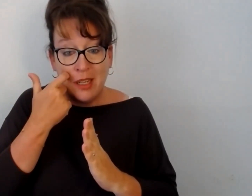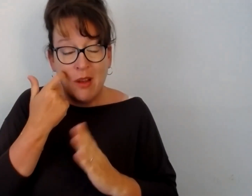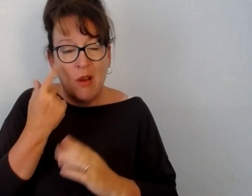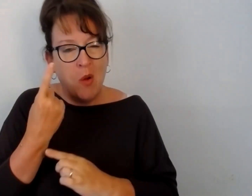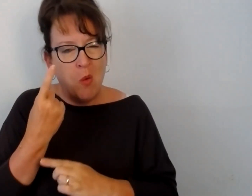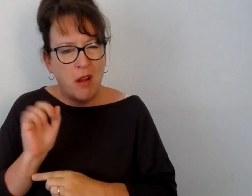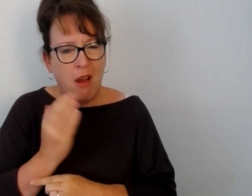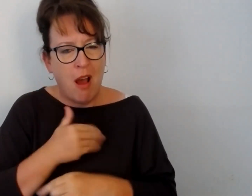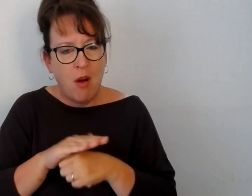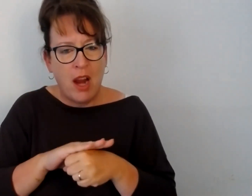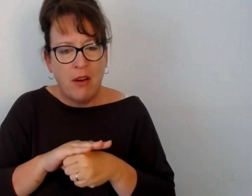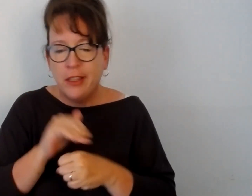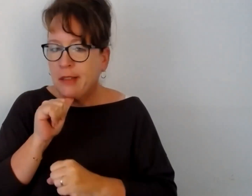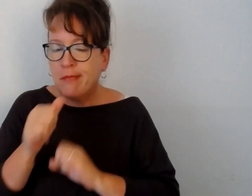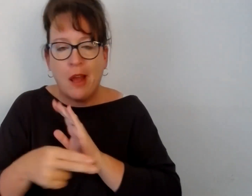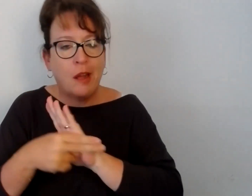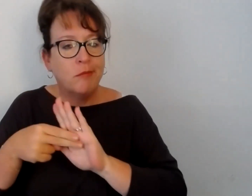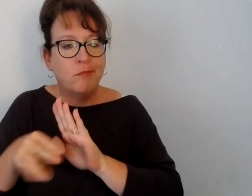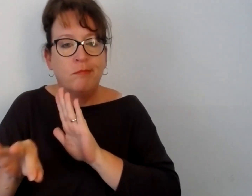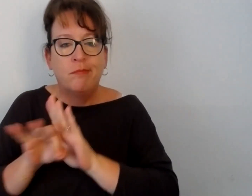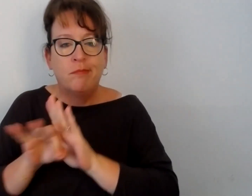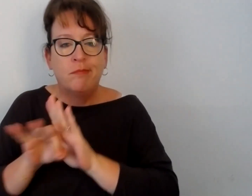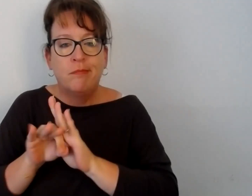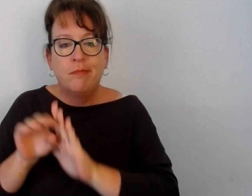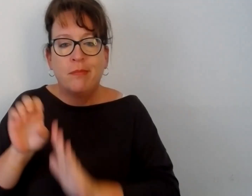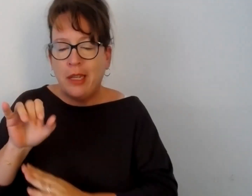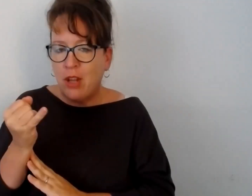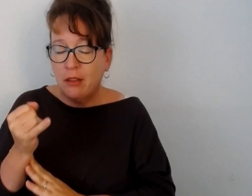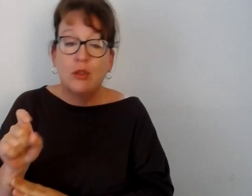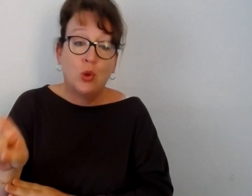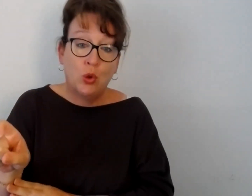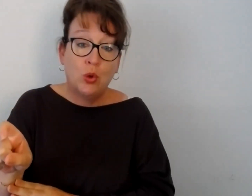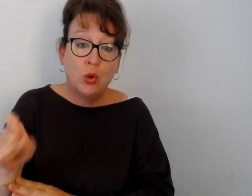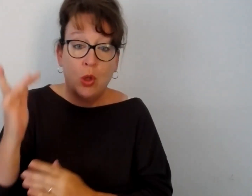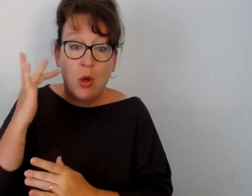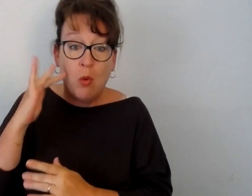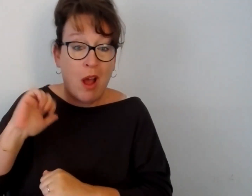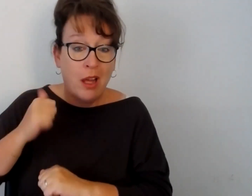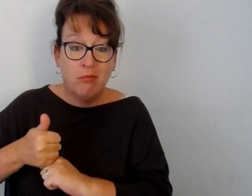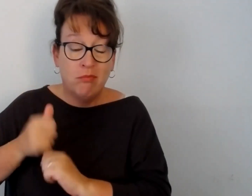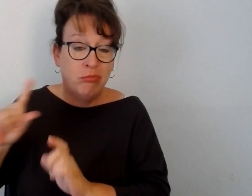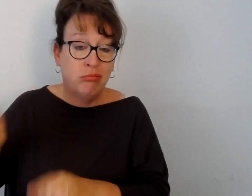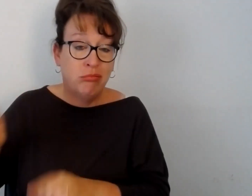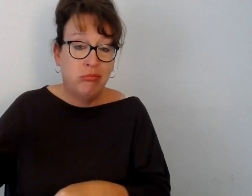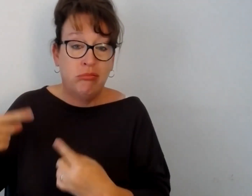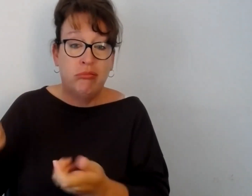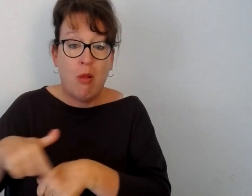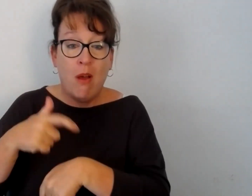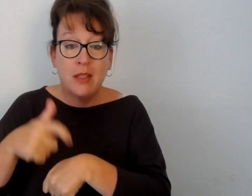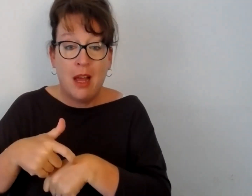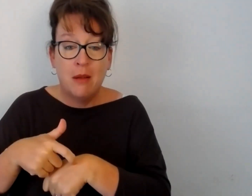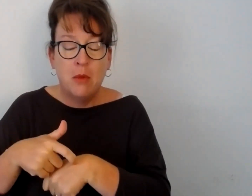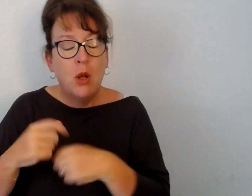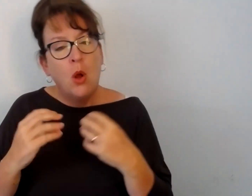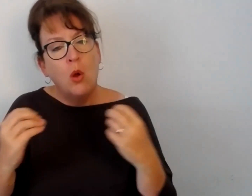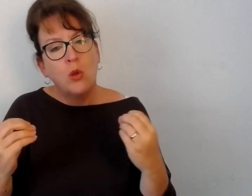was no longer designated as EJ, and they should have been. They've been for quite a while. And so